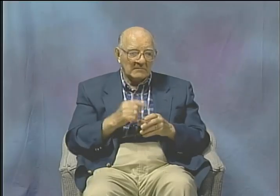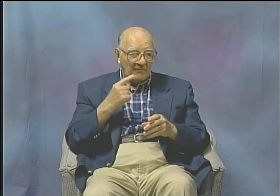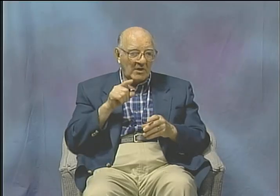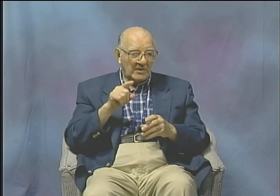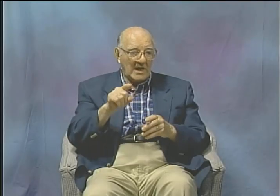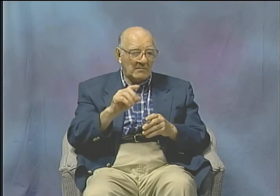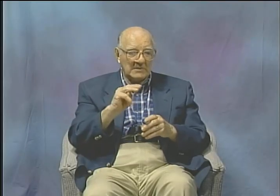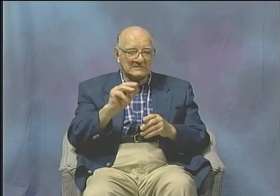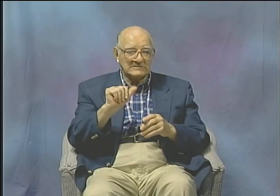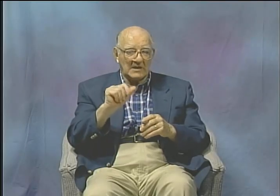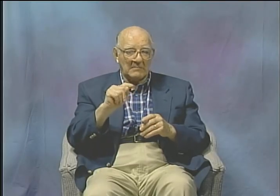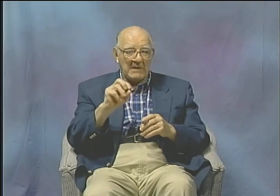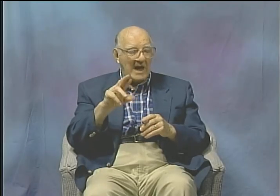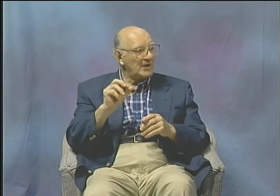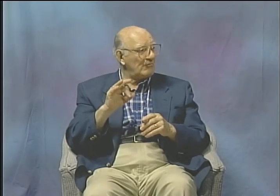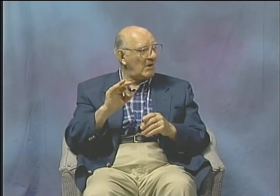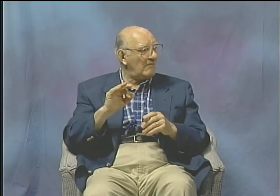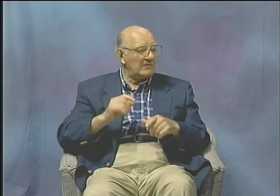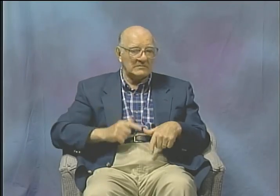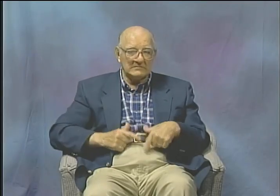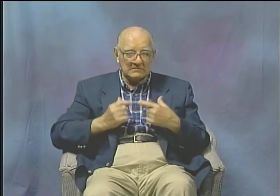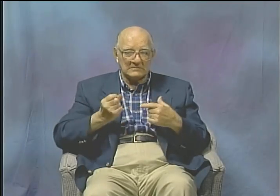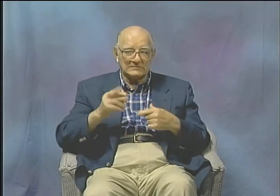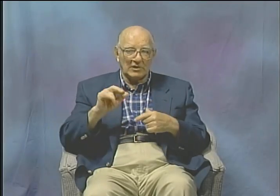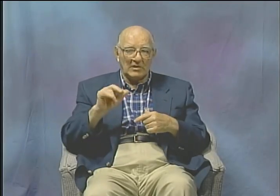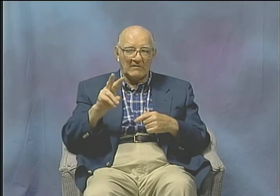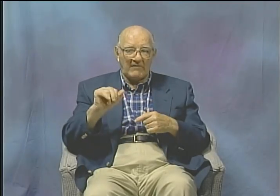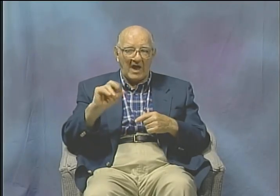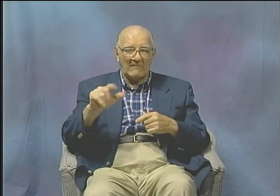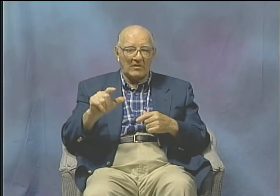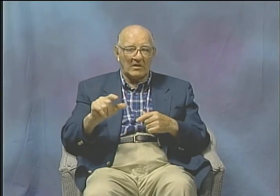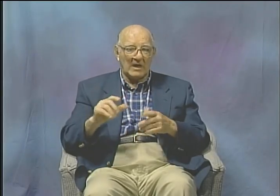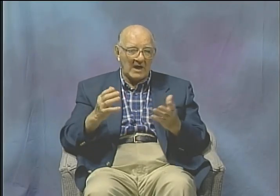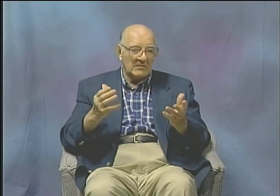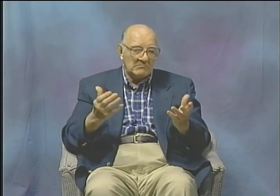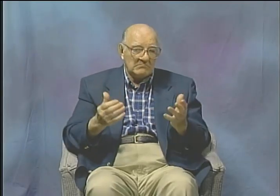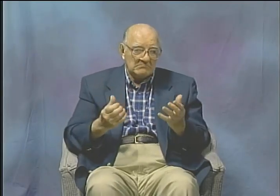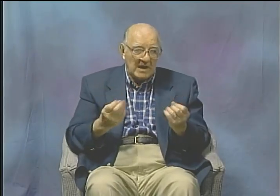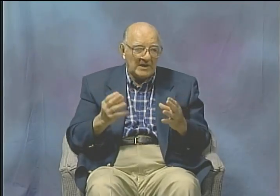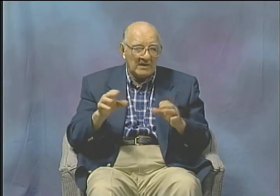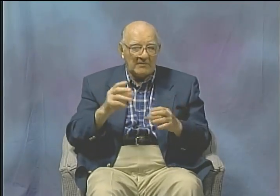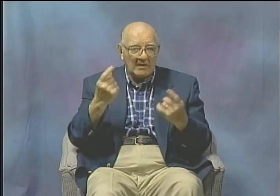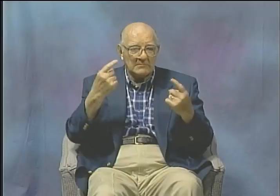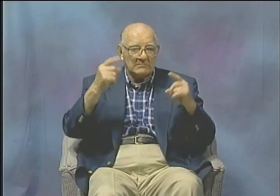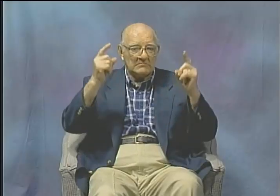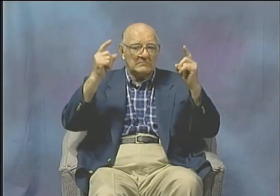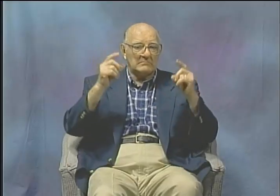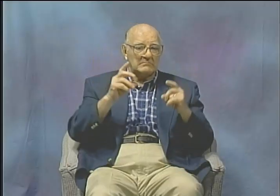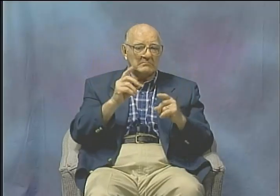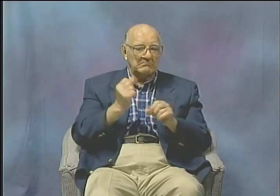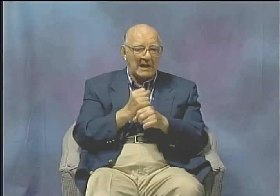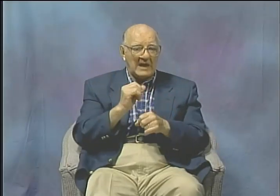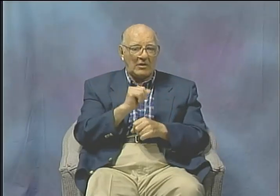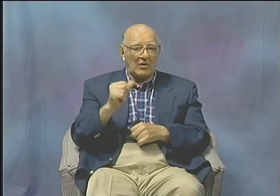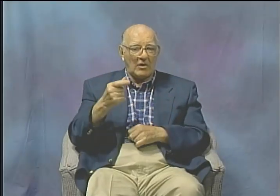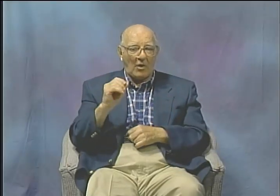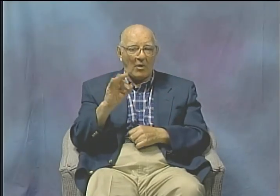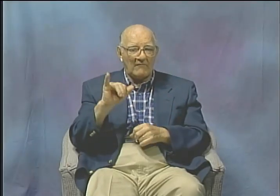For them, it's a matter of survival, and many of them make a go of it